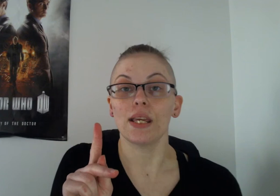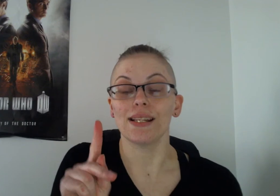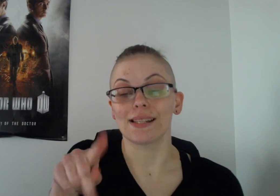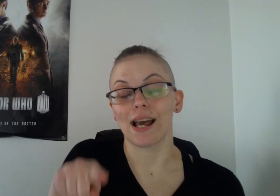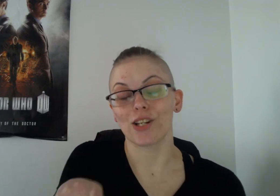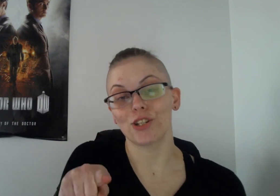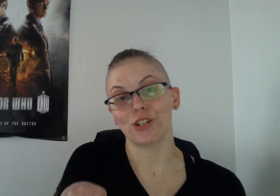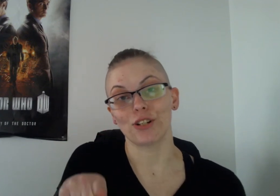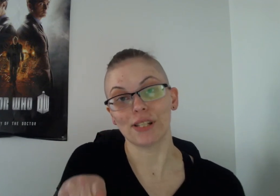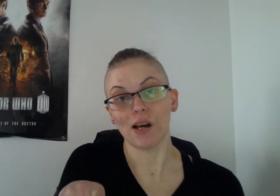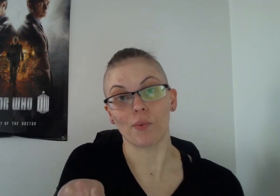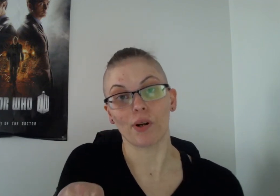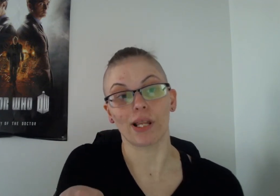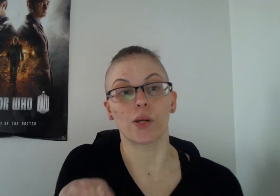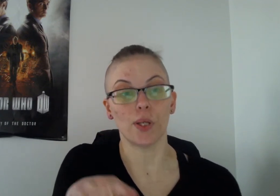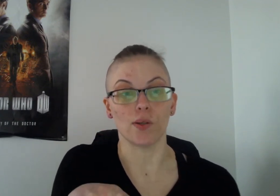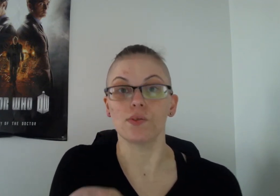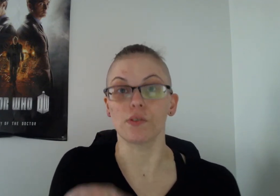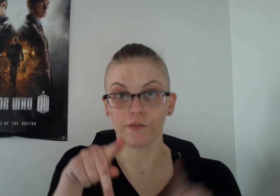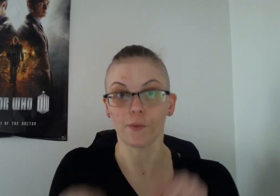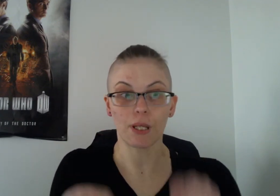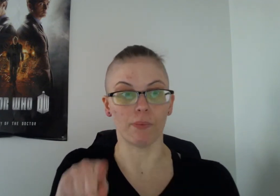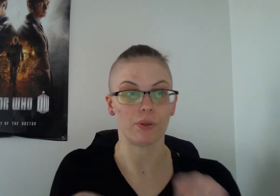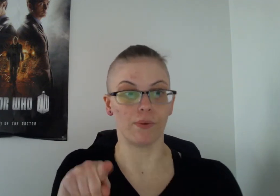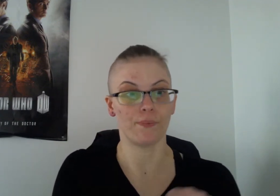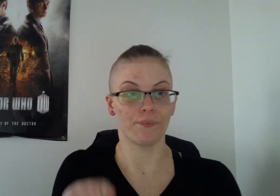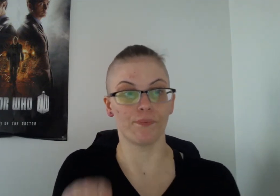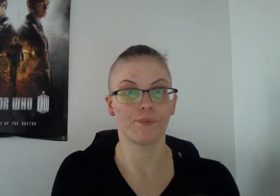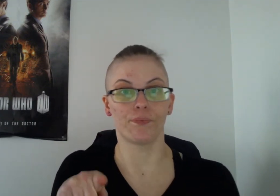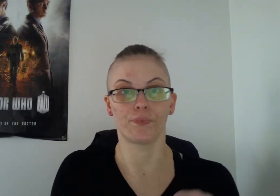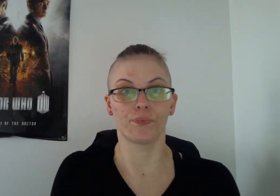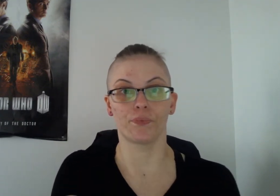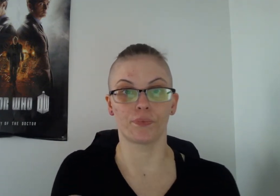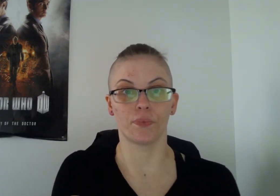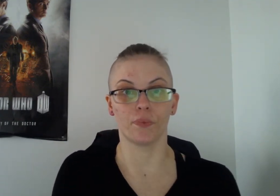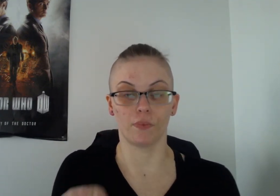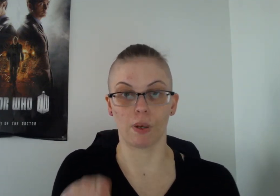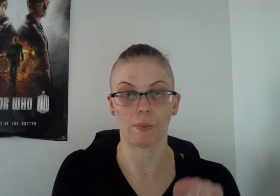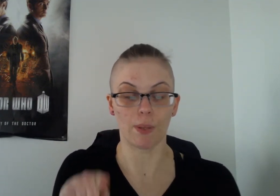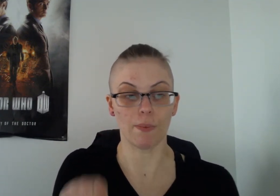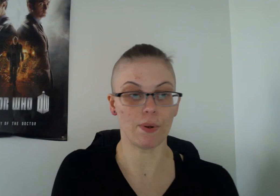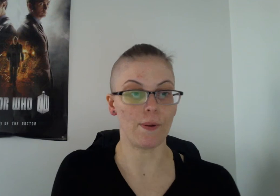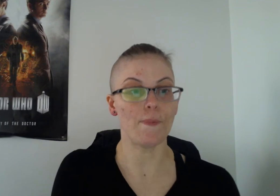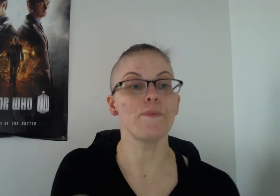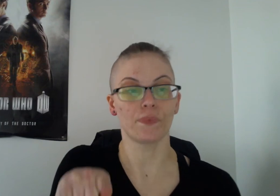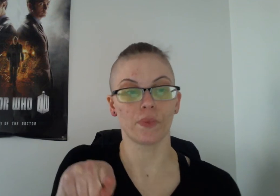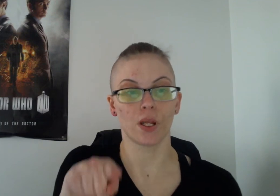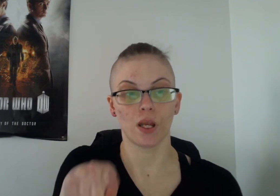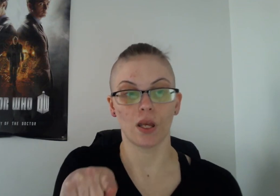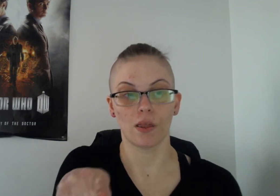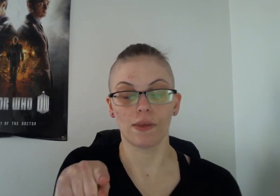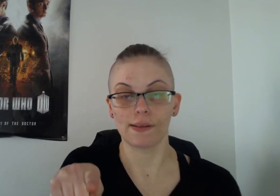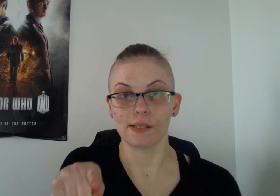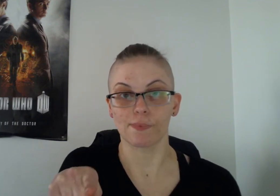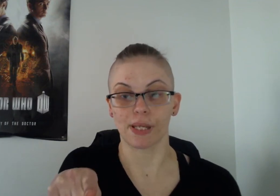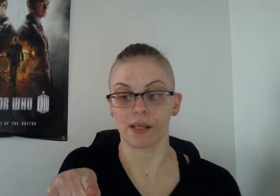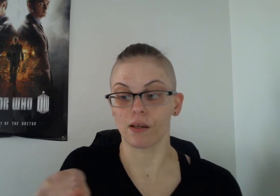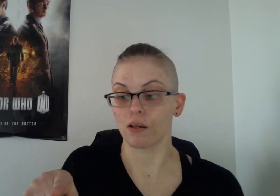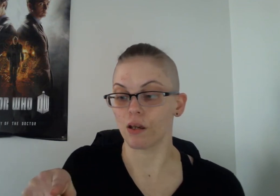is actually turned downward, like we used for people. Remember people? This is P.